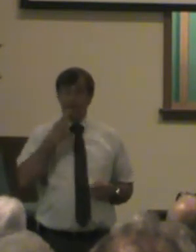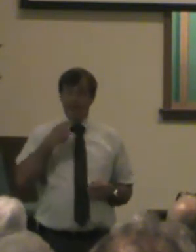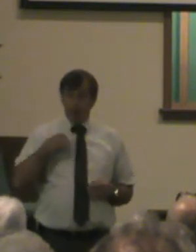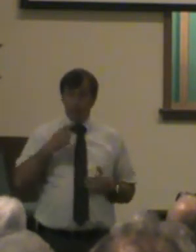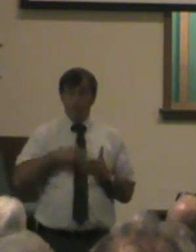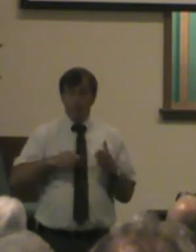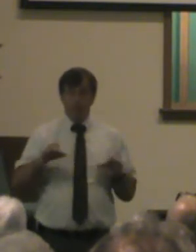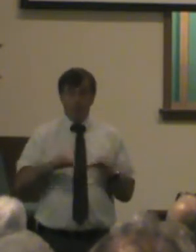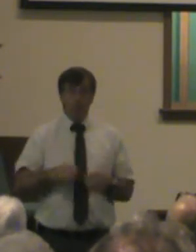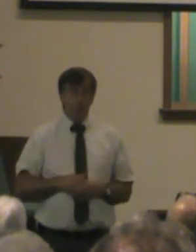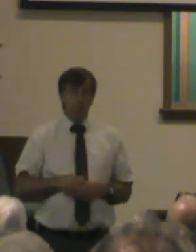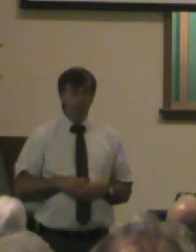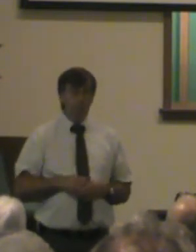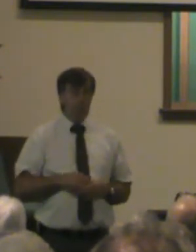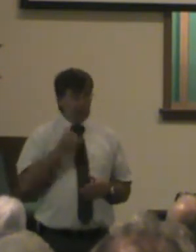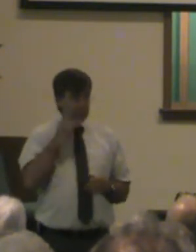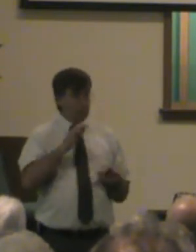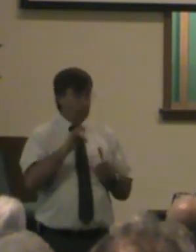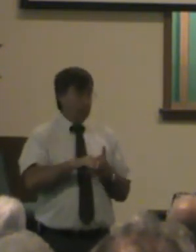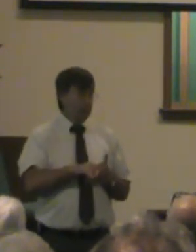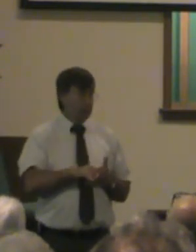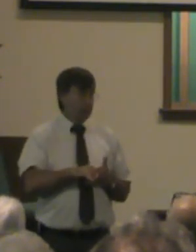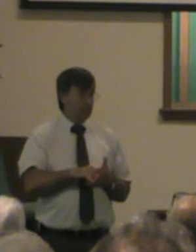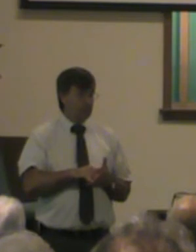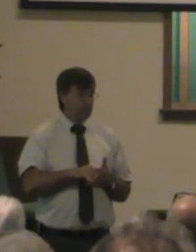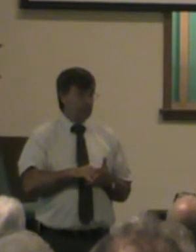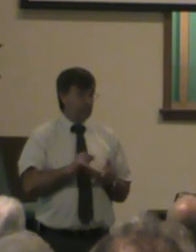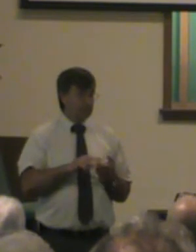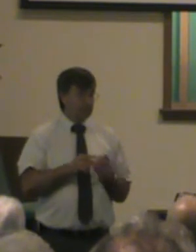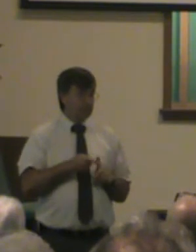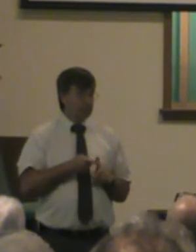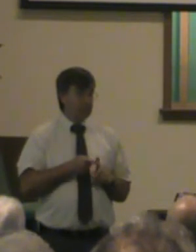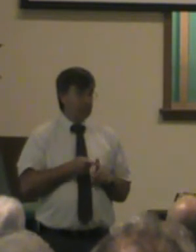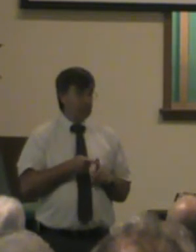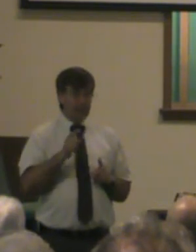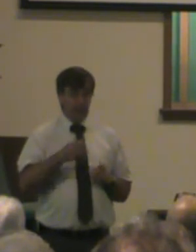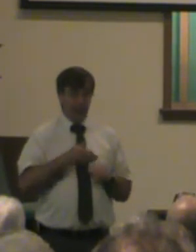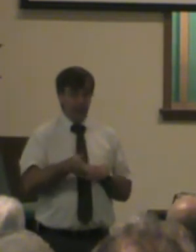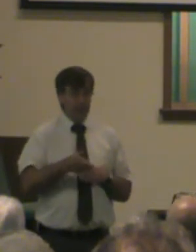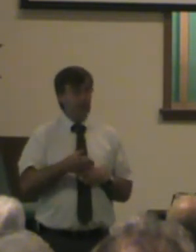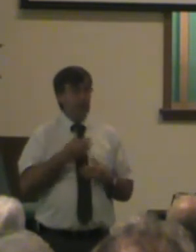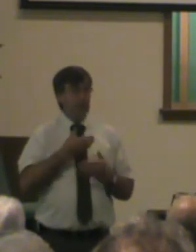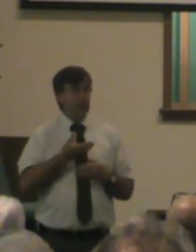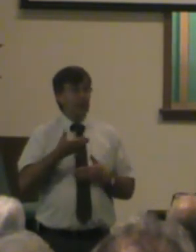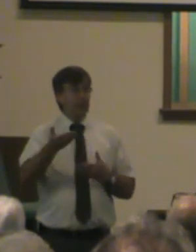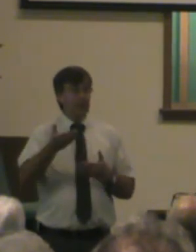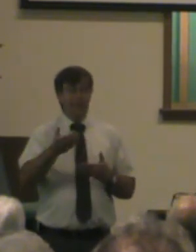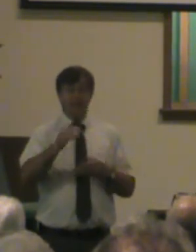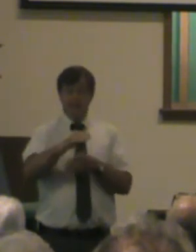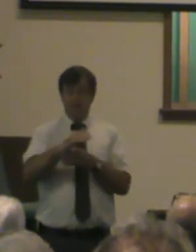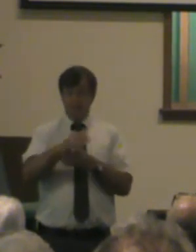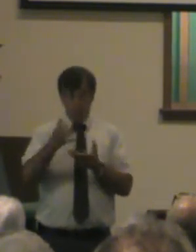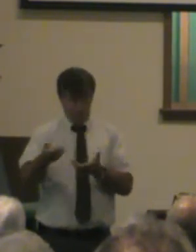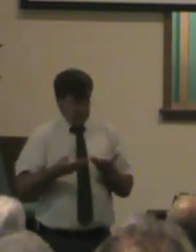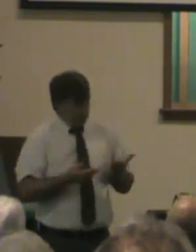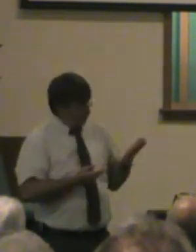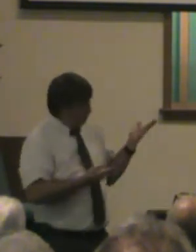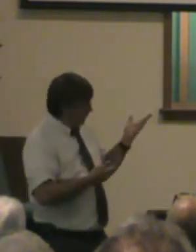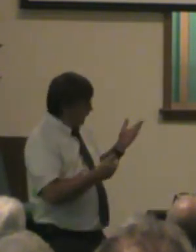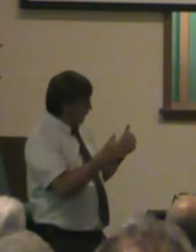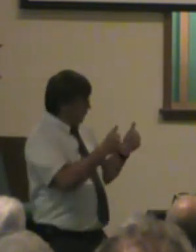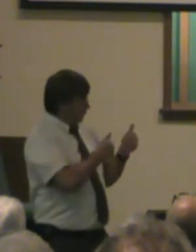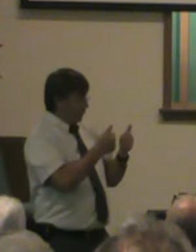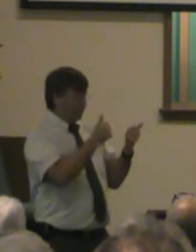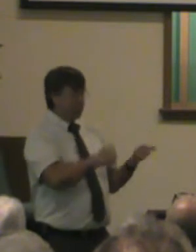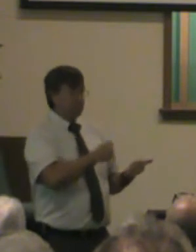do. And if you do that, friend, after confessing this Lord, he will take you right now to the back